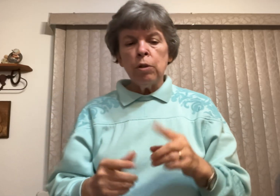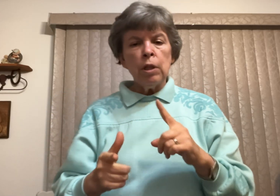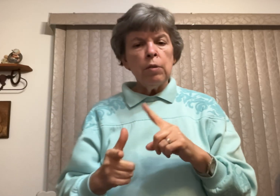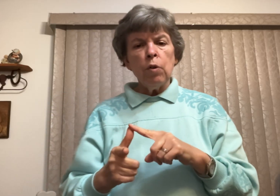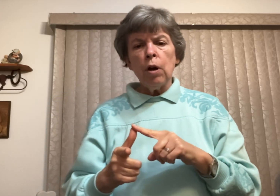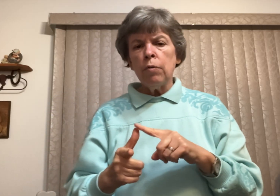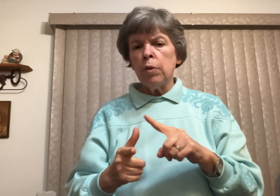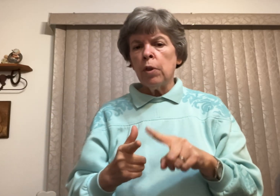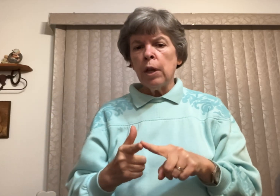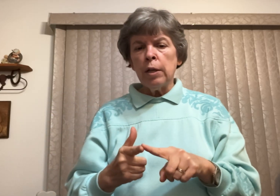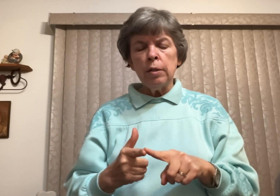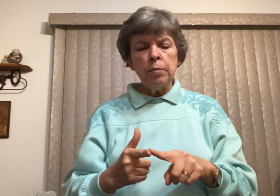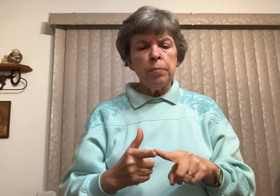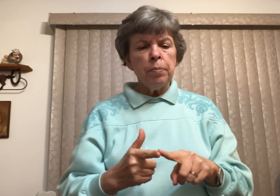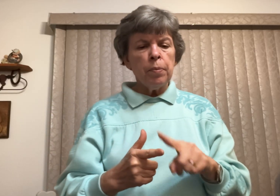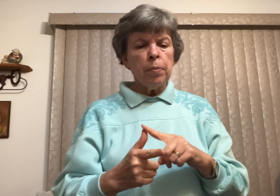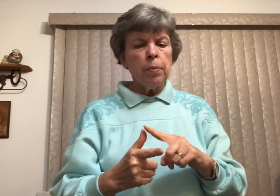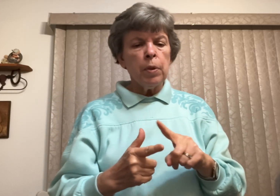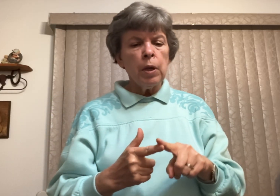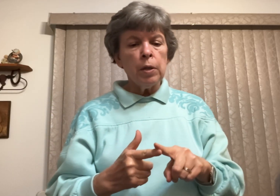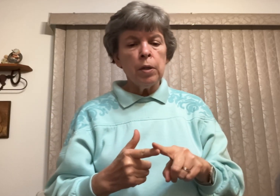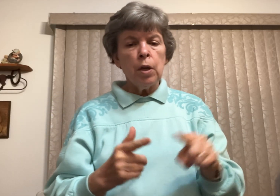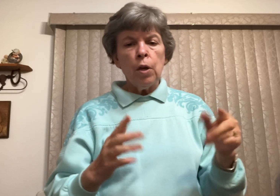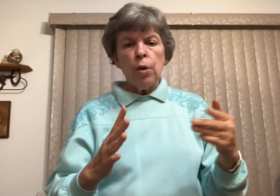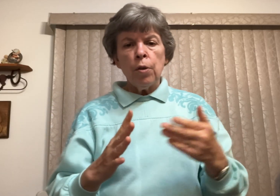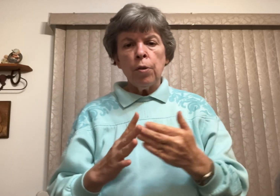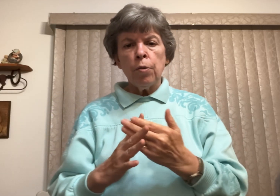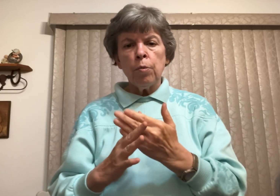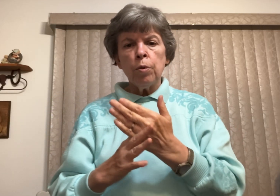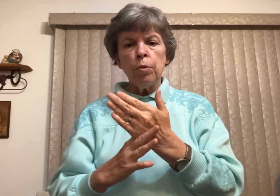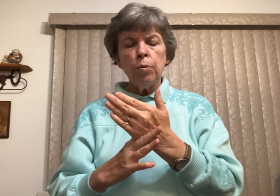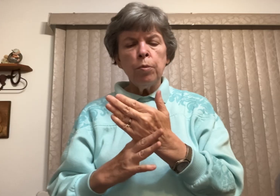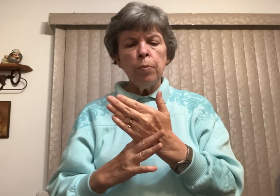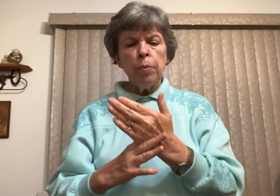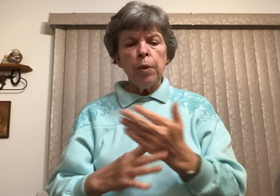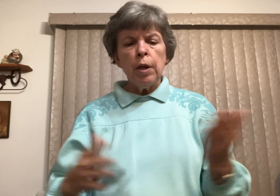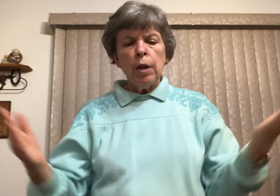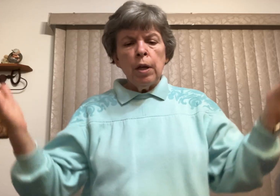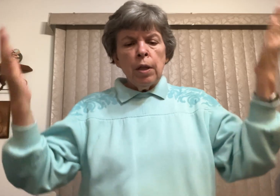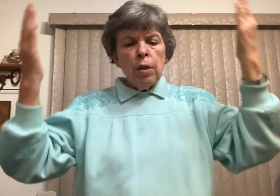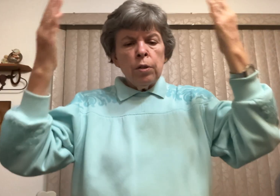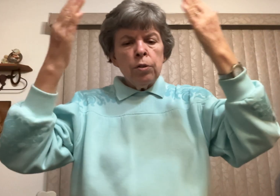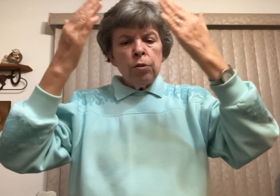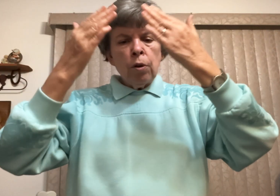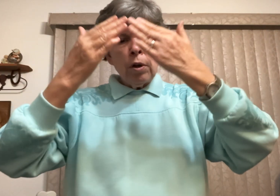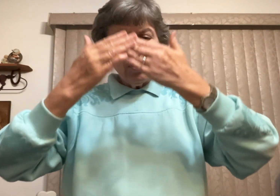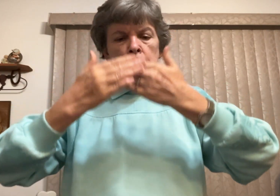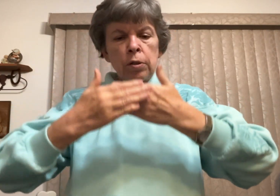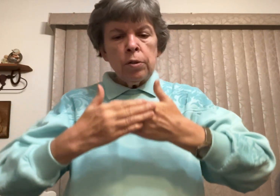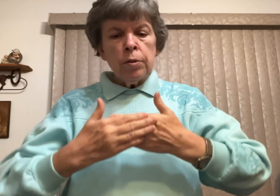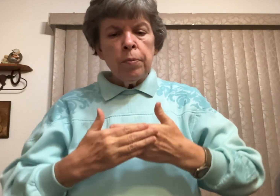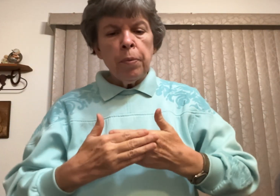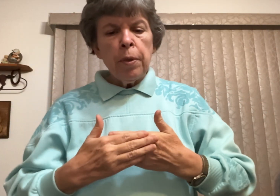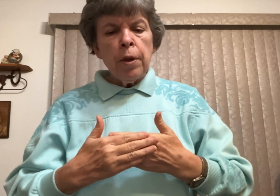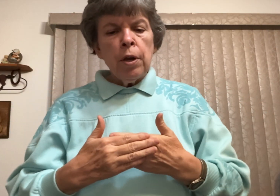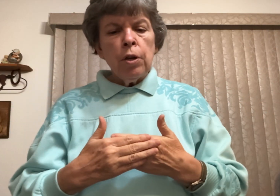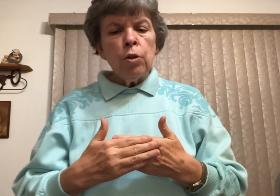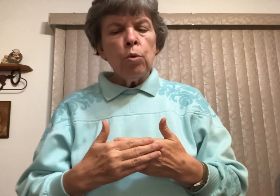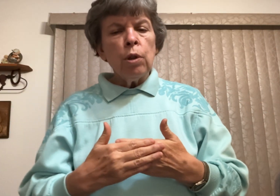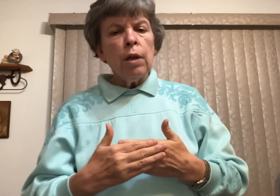leave off the then through the darkness. Your